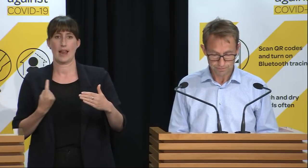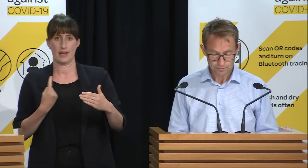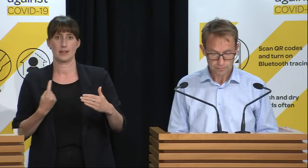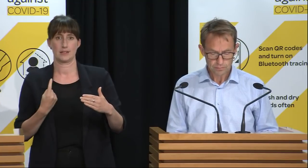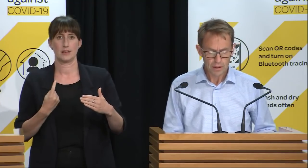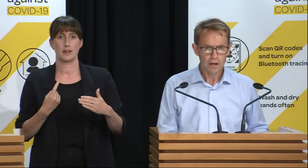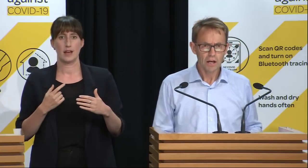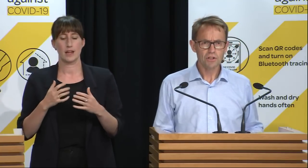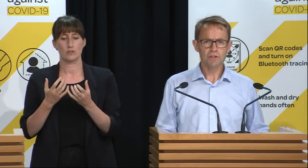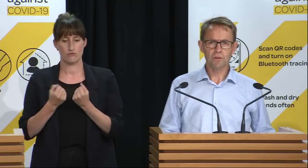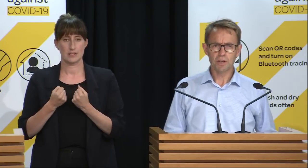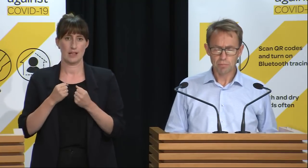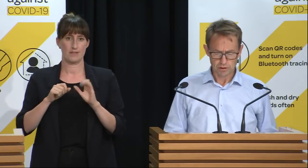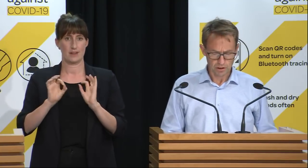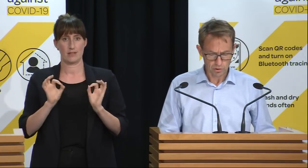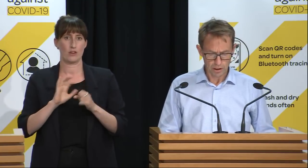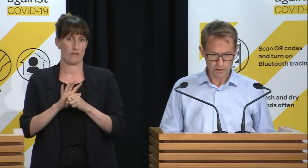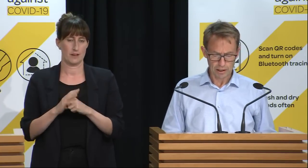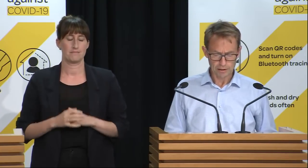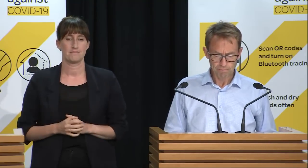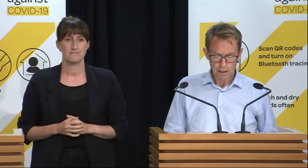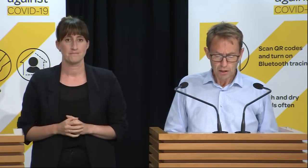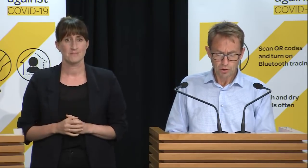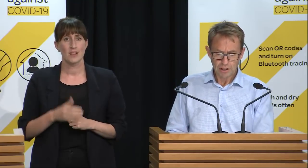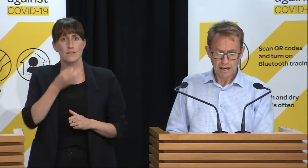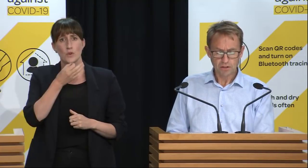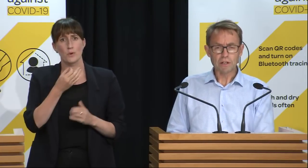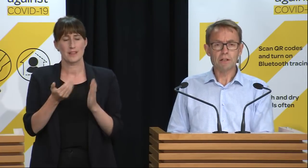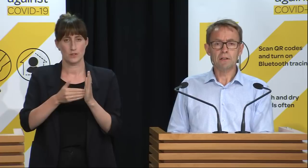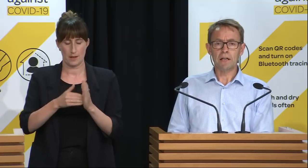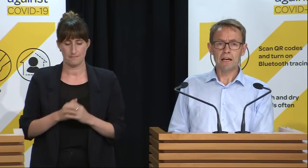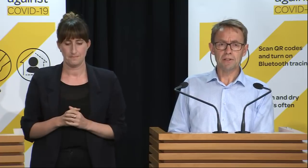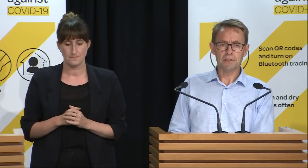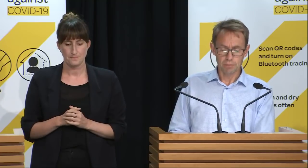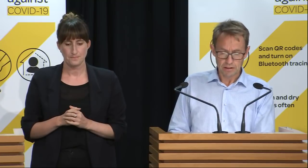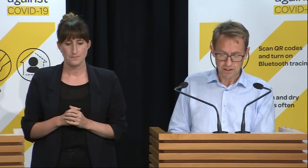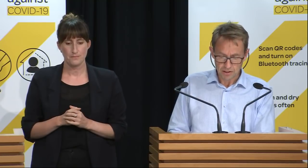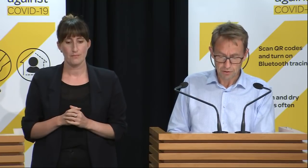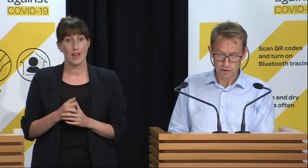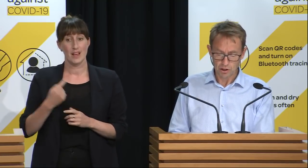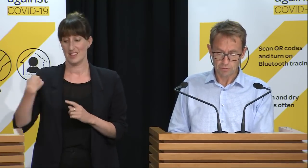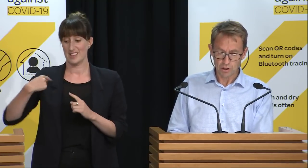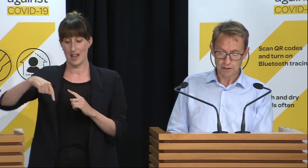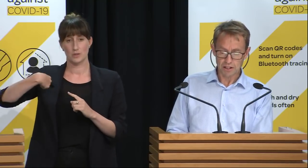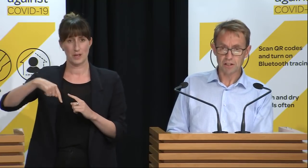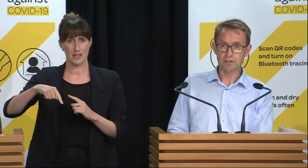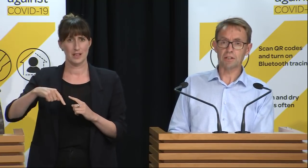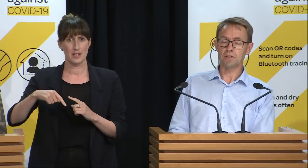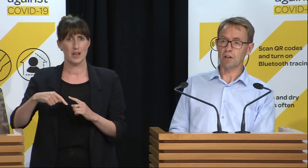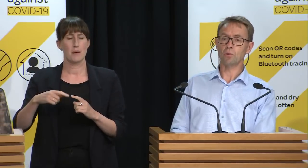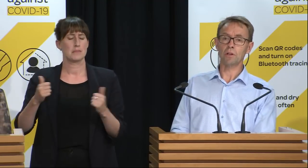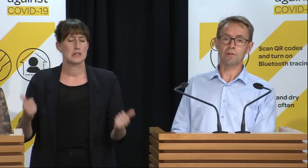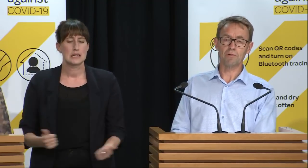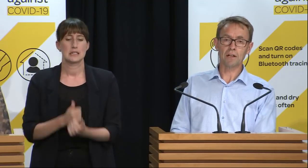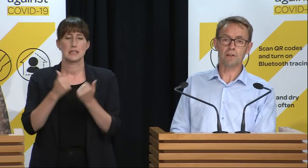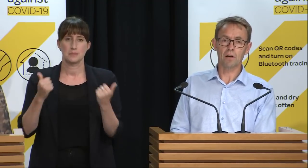result. Just a few key points I would like to add. During the last week, there has been significant Covid-19 testing in